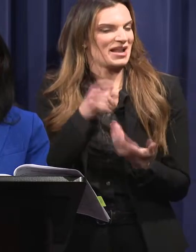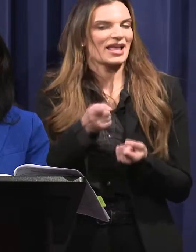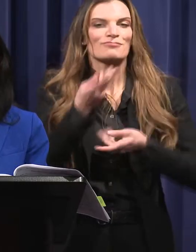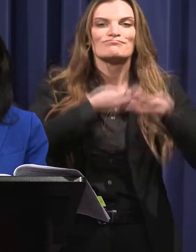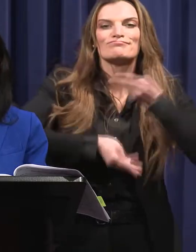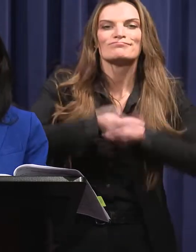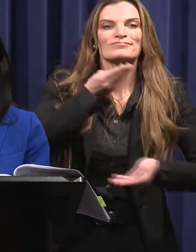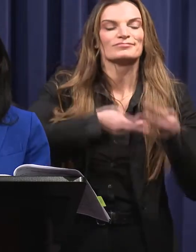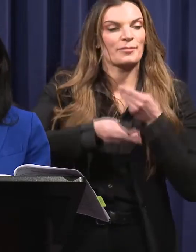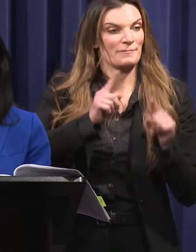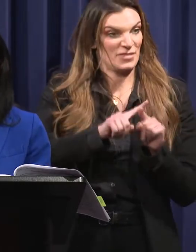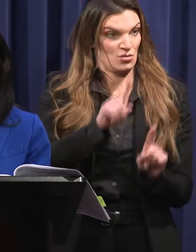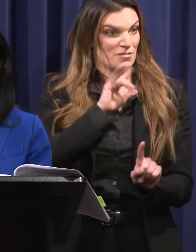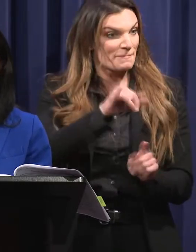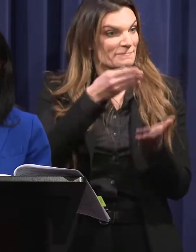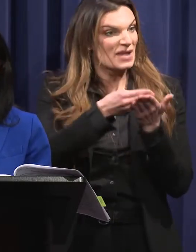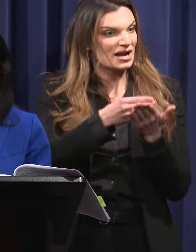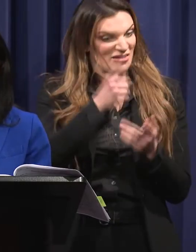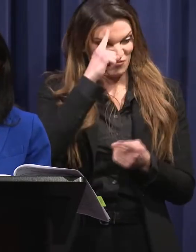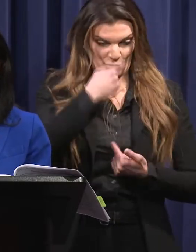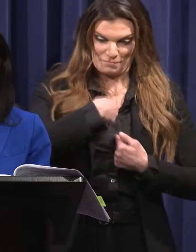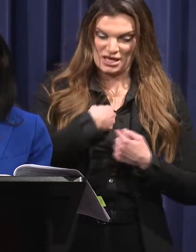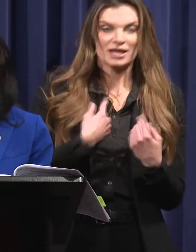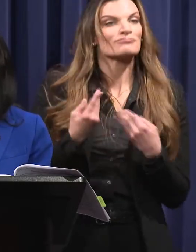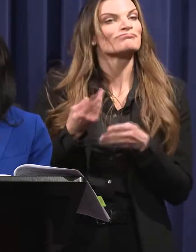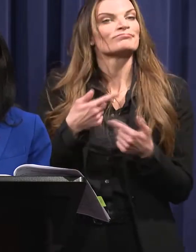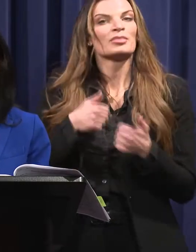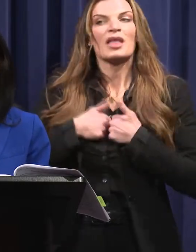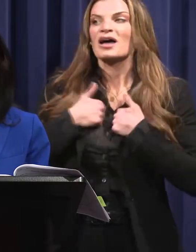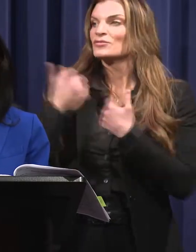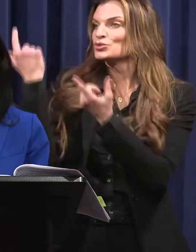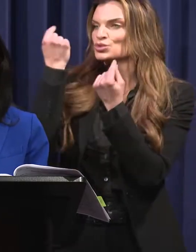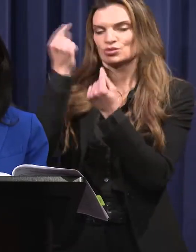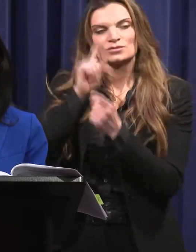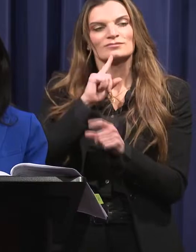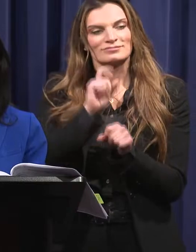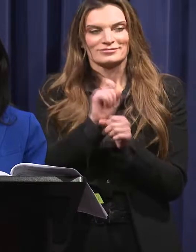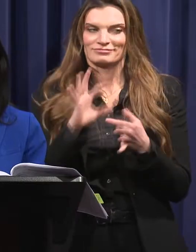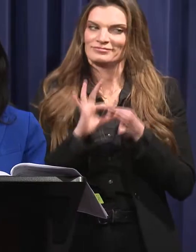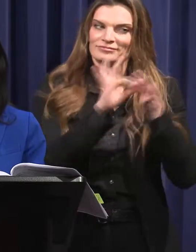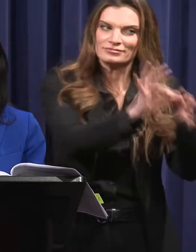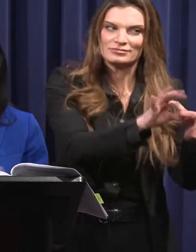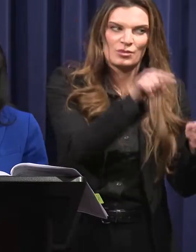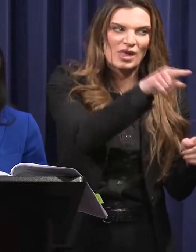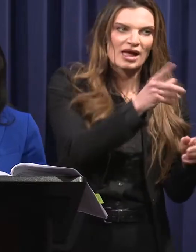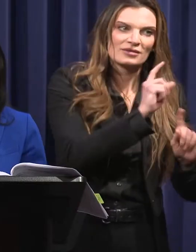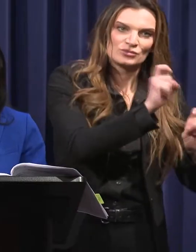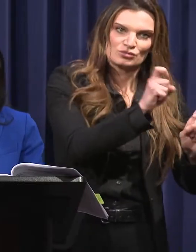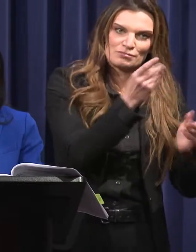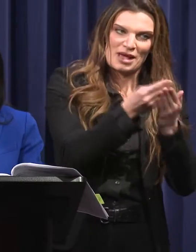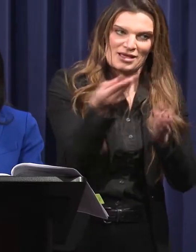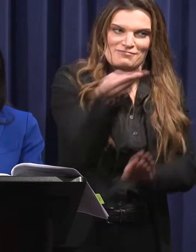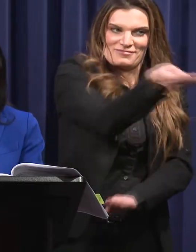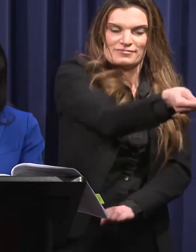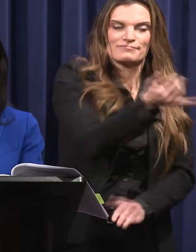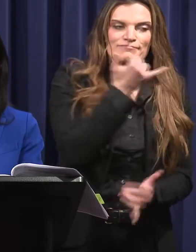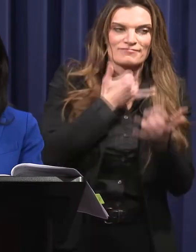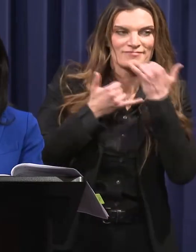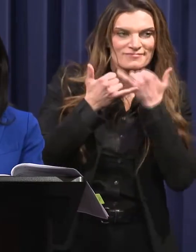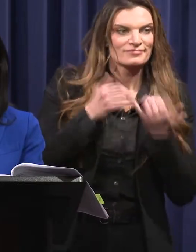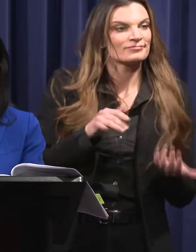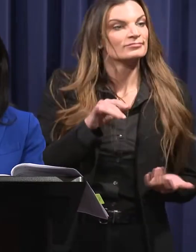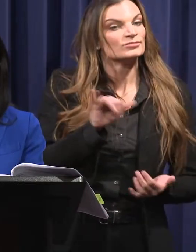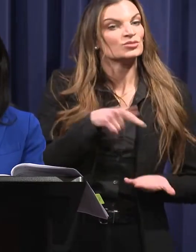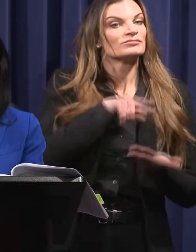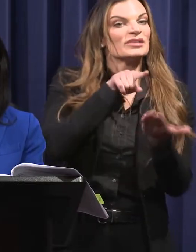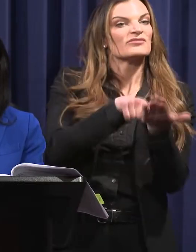entities intended for receipt by a nonprofit which actually incurred the expense. Invoicing a nonprofit seeking